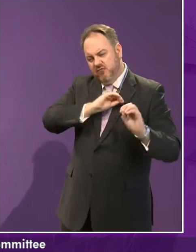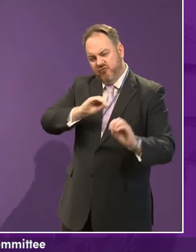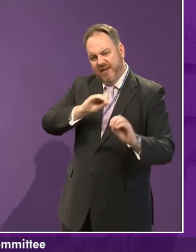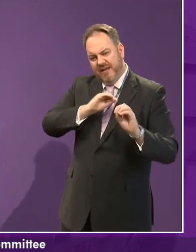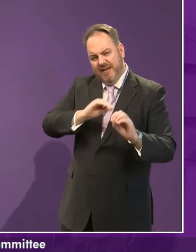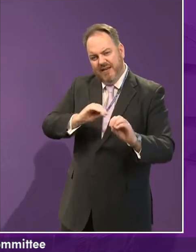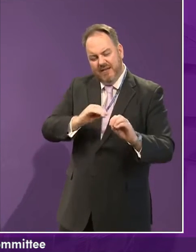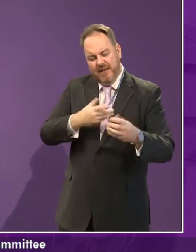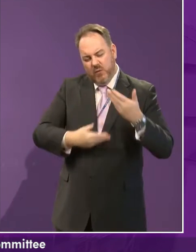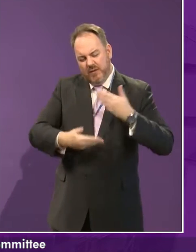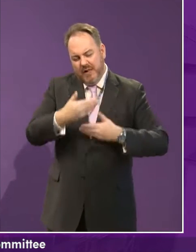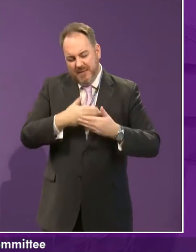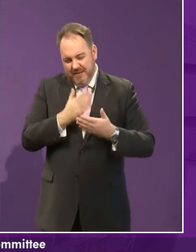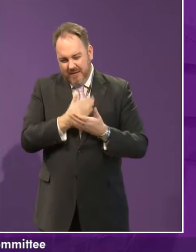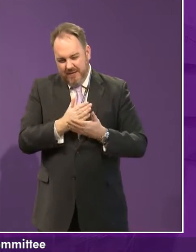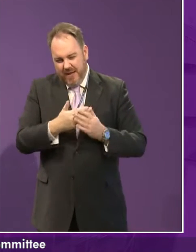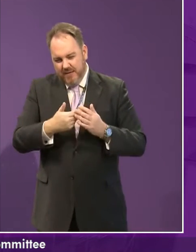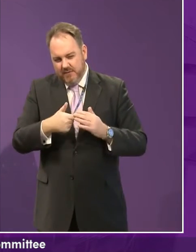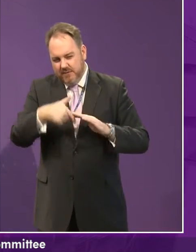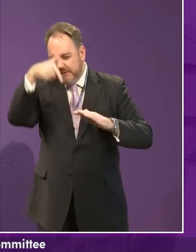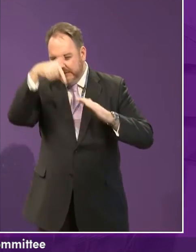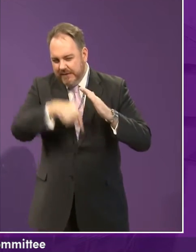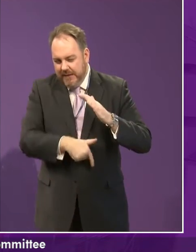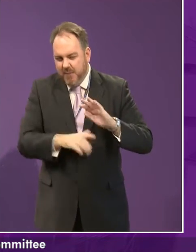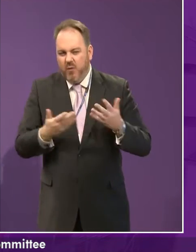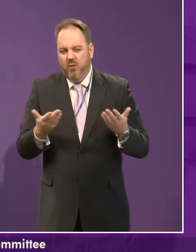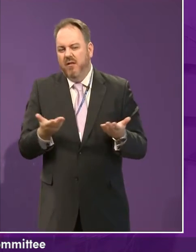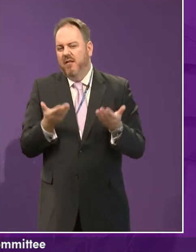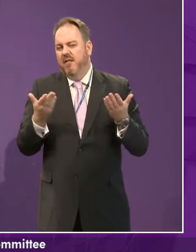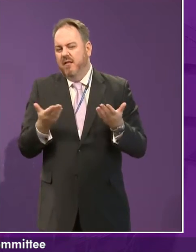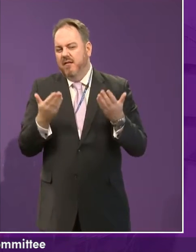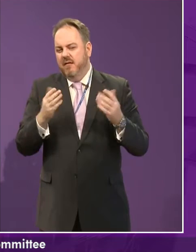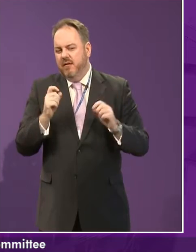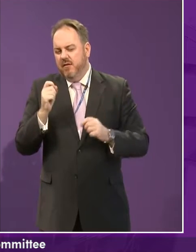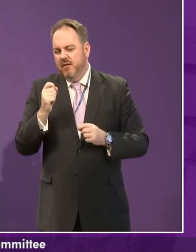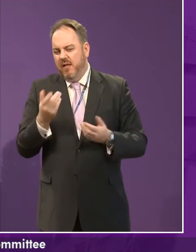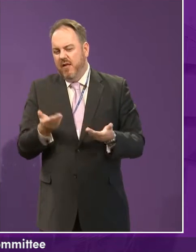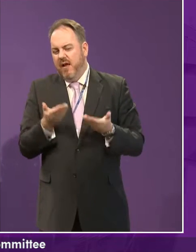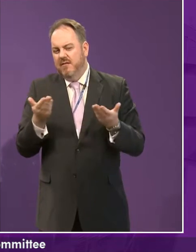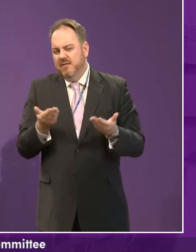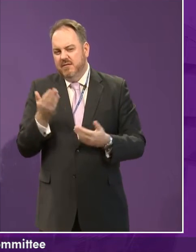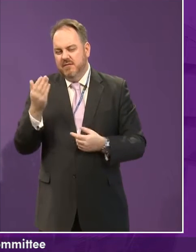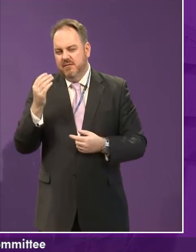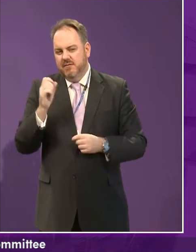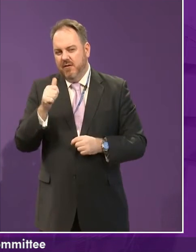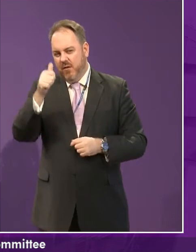in-depth that awareness training is.